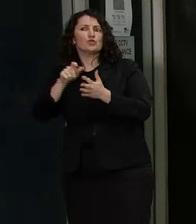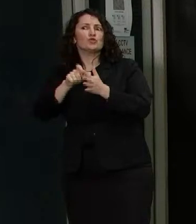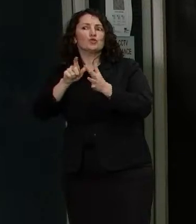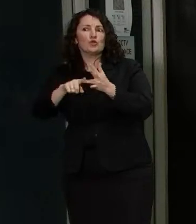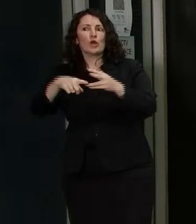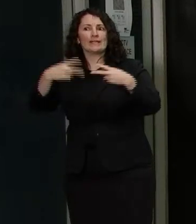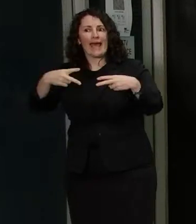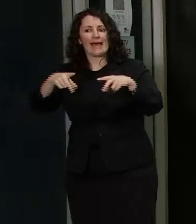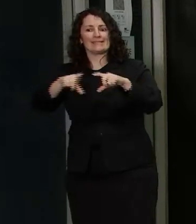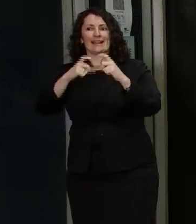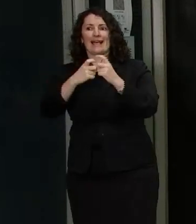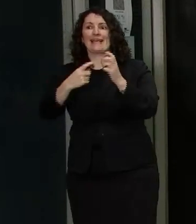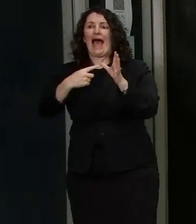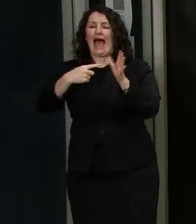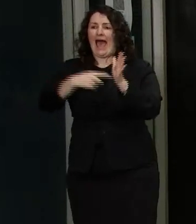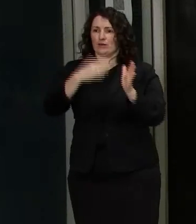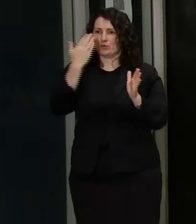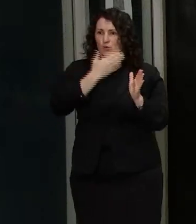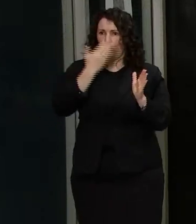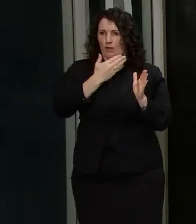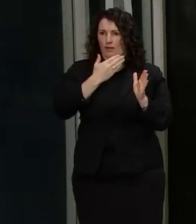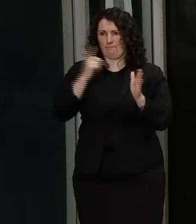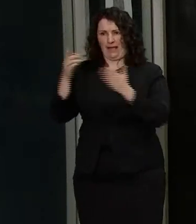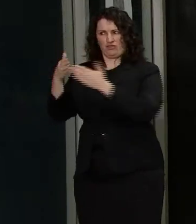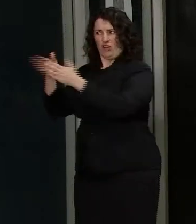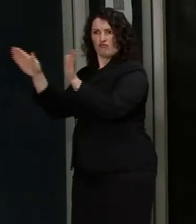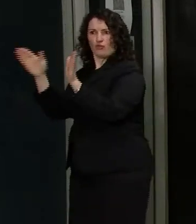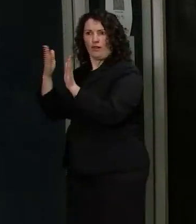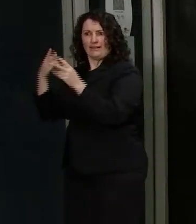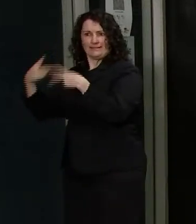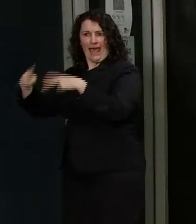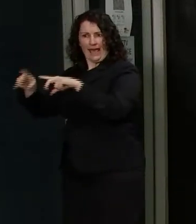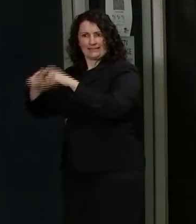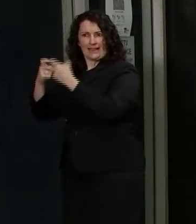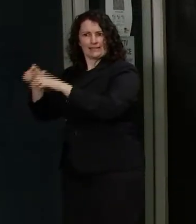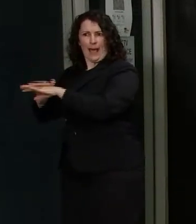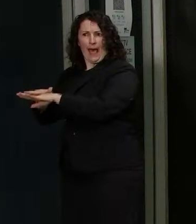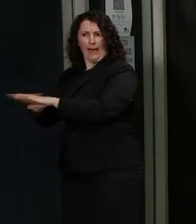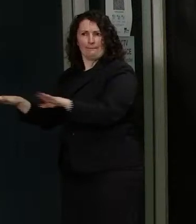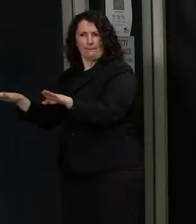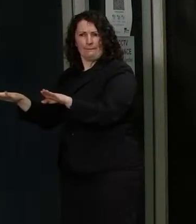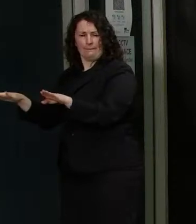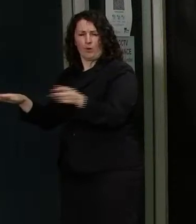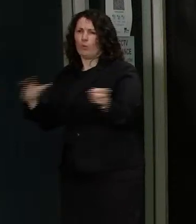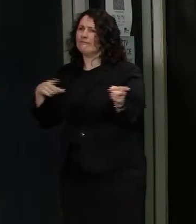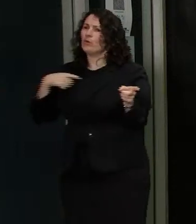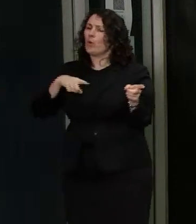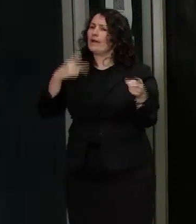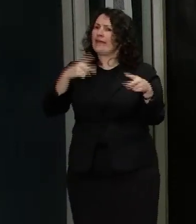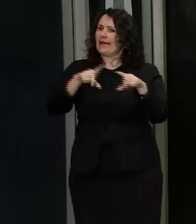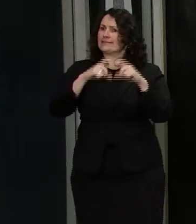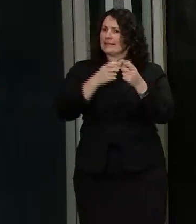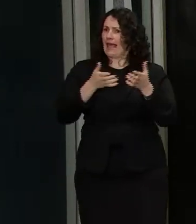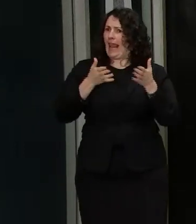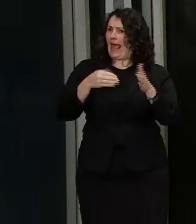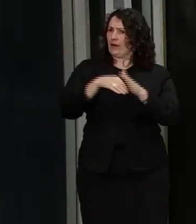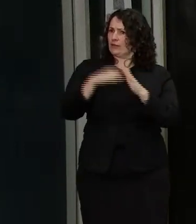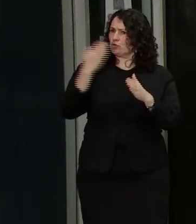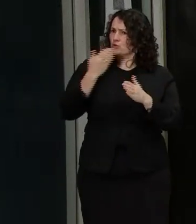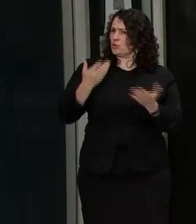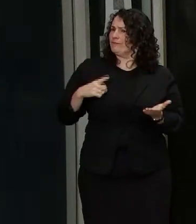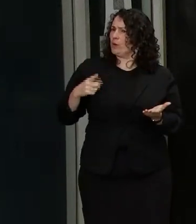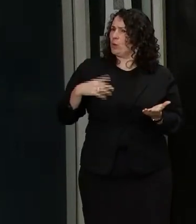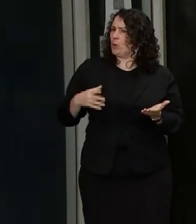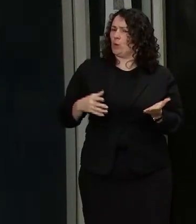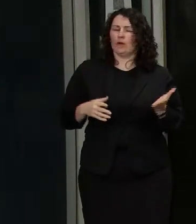thing. We're limiting inter-school competitions, but in terms of normal